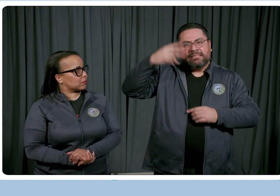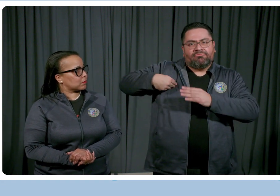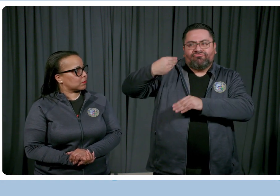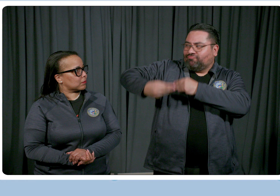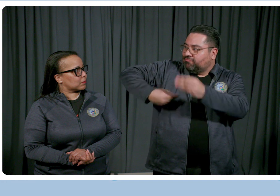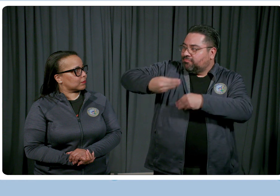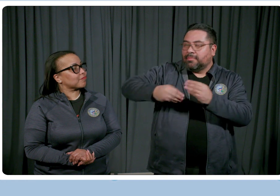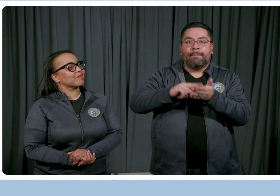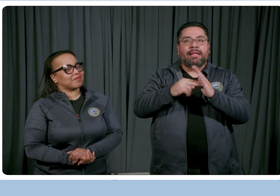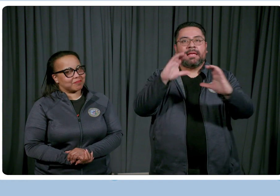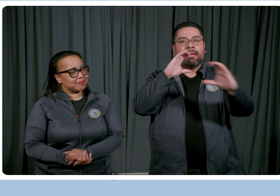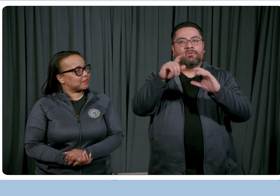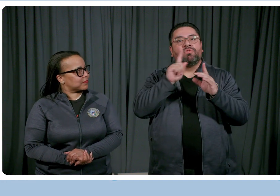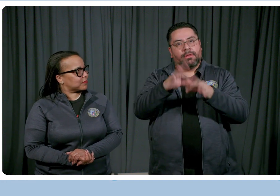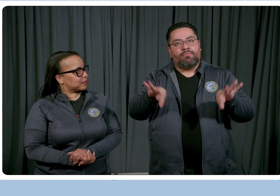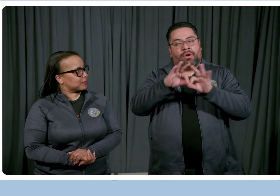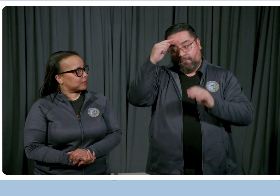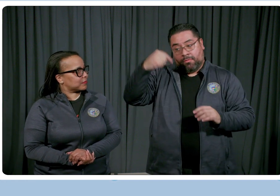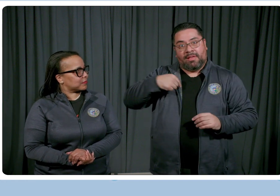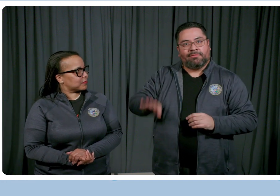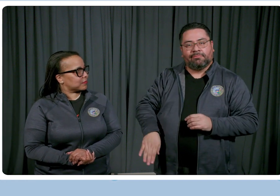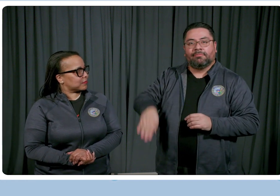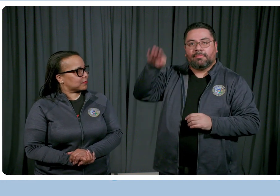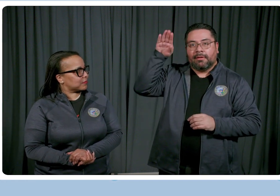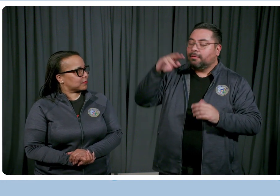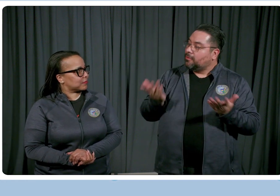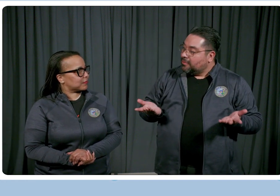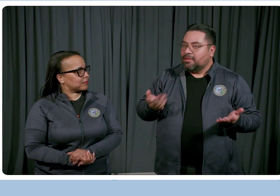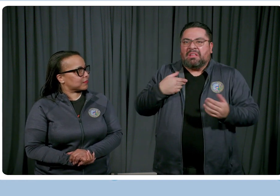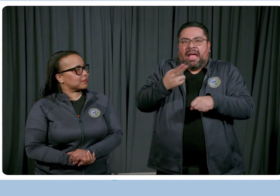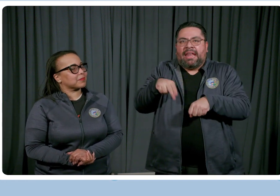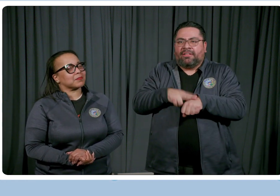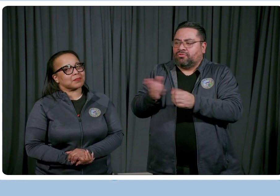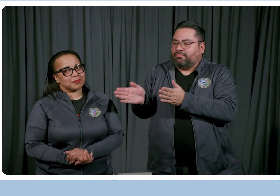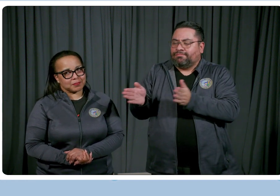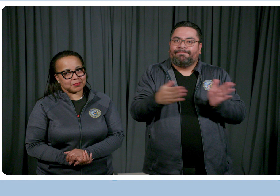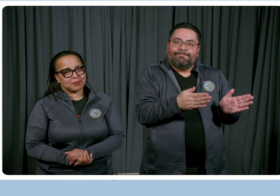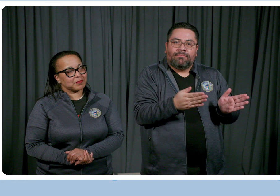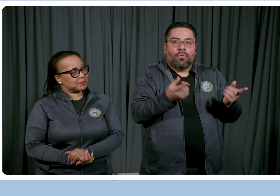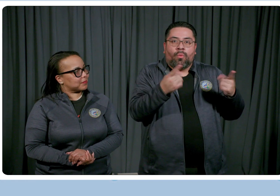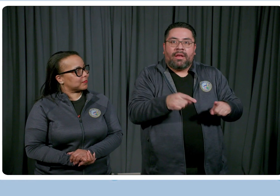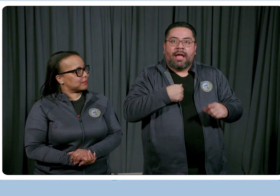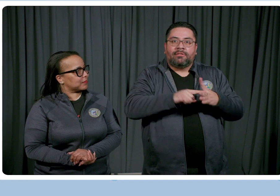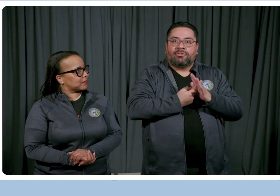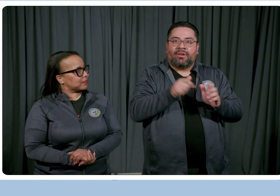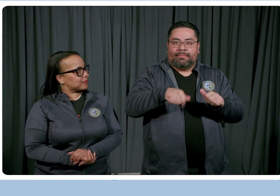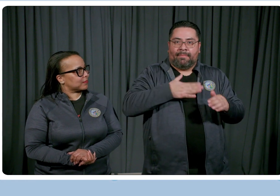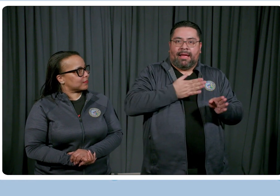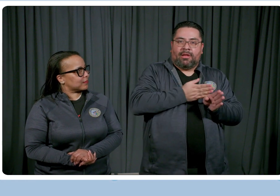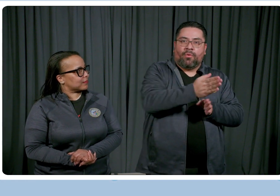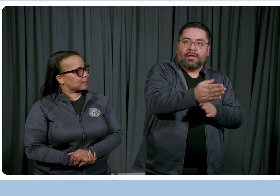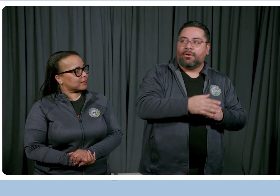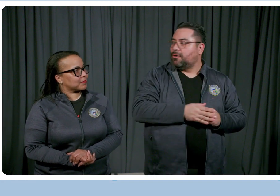Mexican descent, so communication has always been important for me growing up. So then it was kind of like a natural segue for me when I started